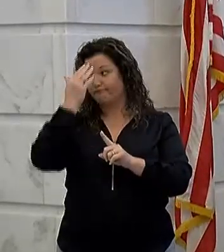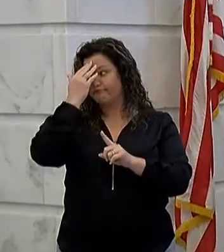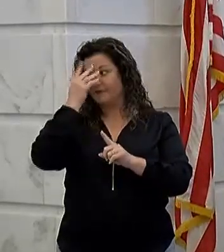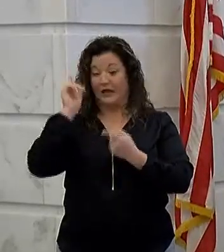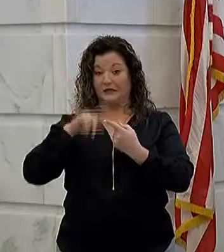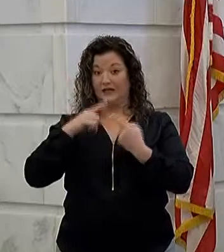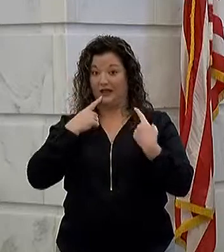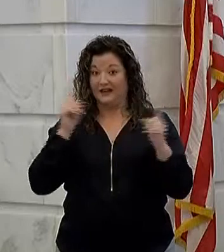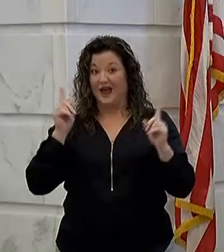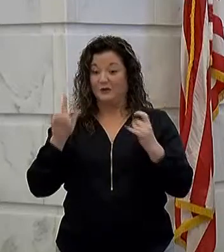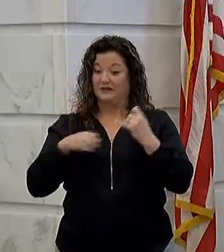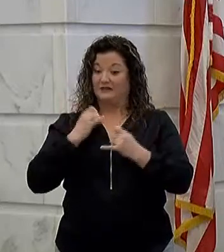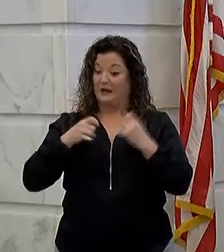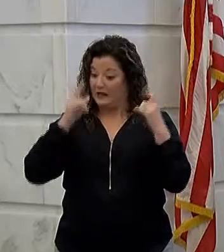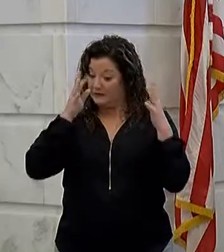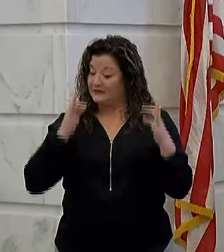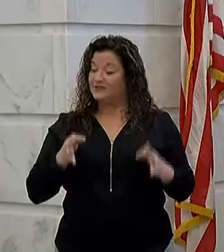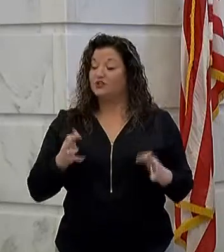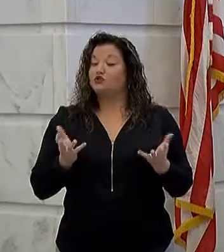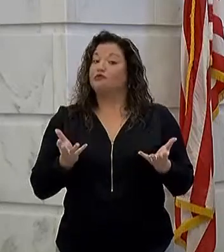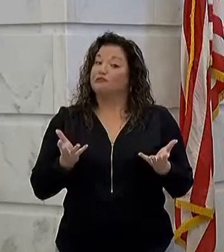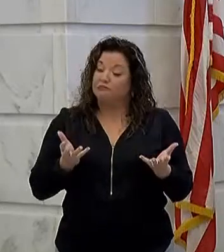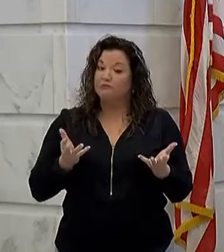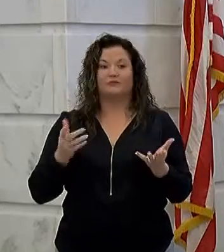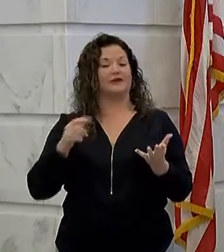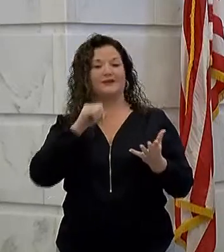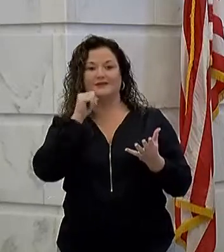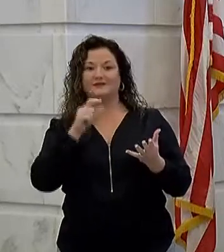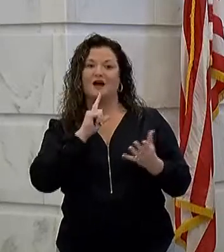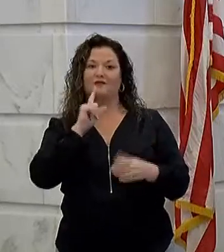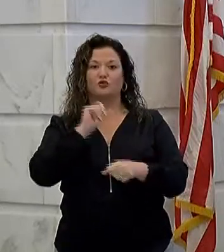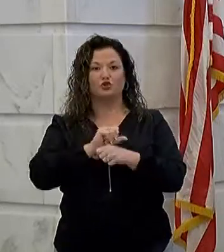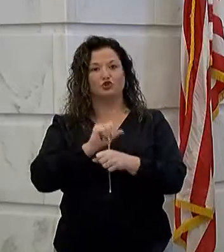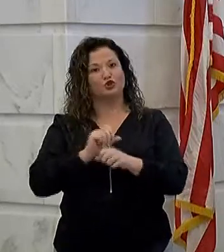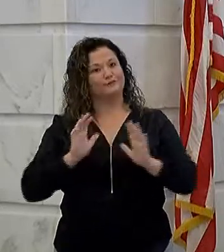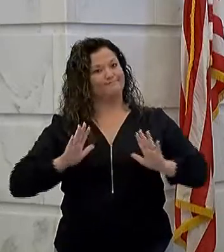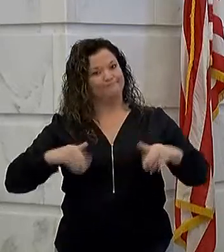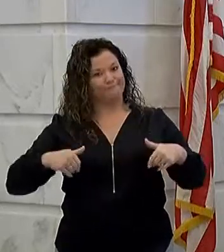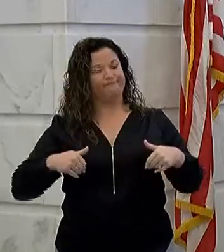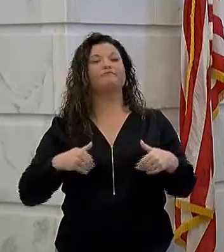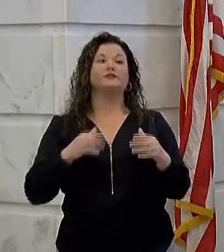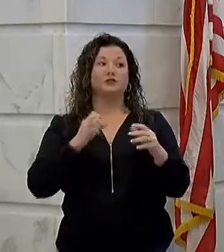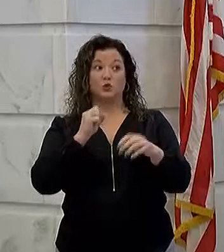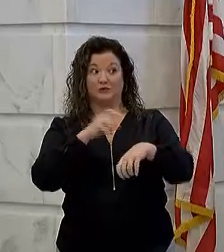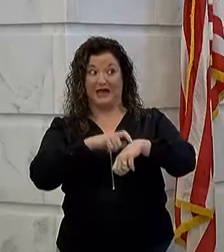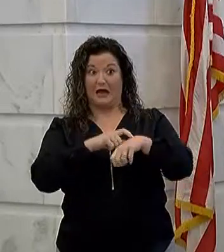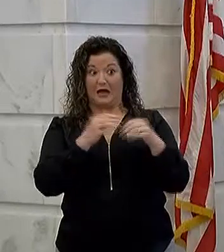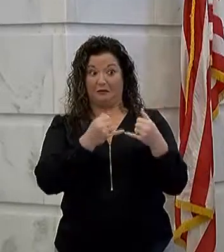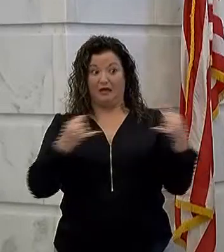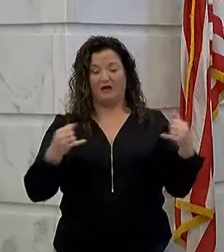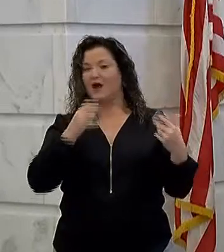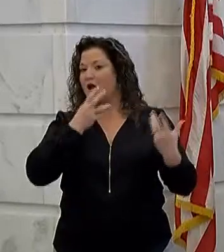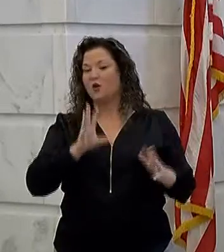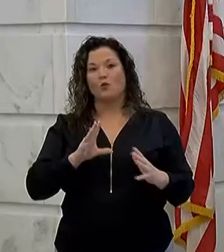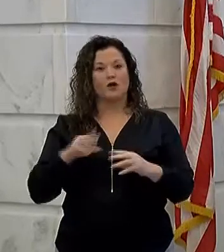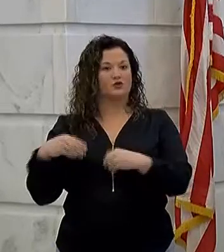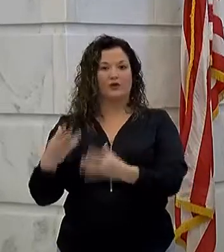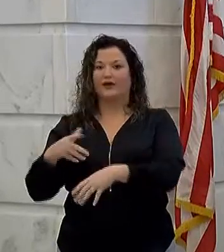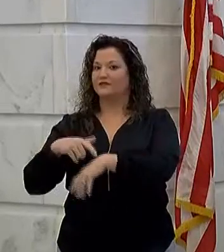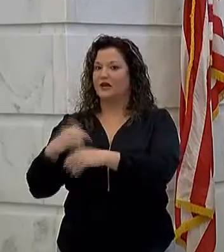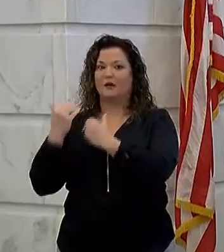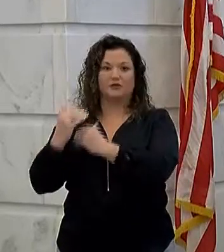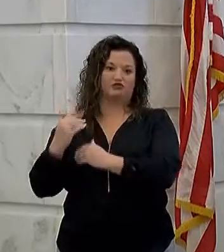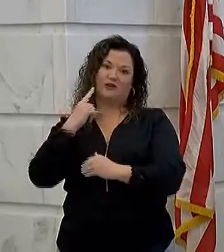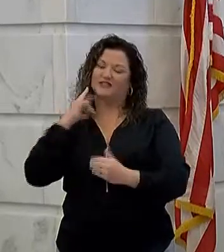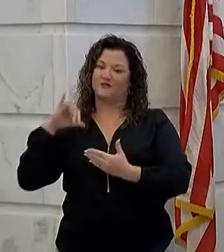announced, until the final decision is made, it's not definitive. And so time frame, I don't want to put them under any time constraints